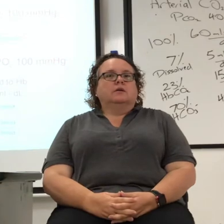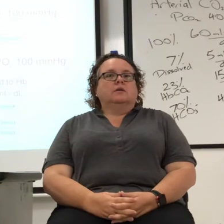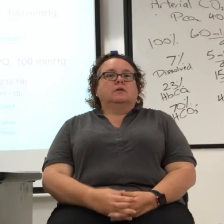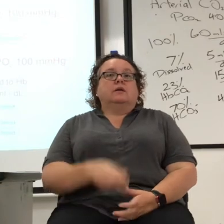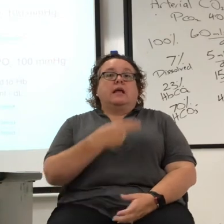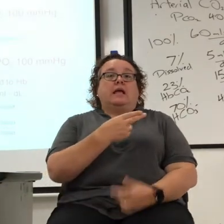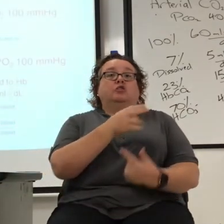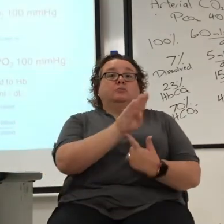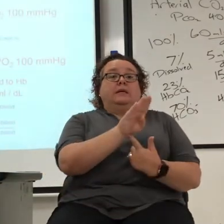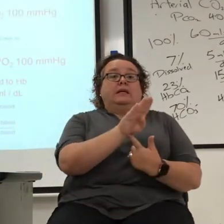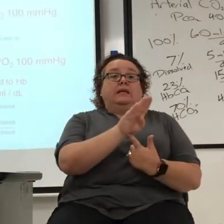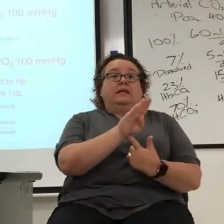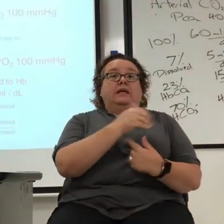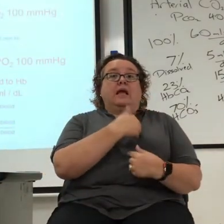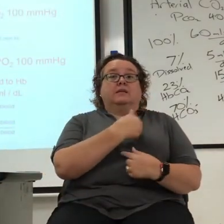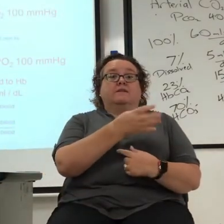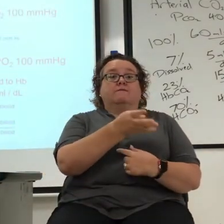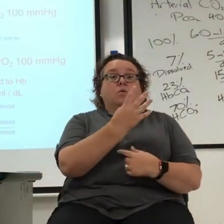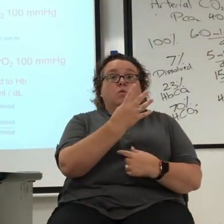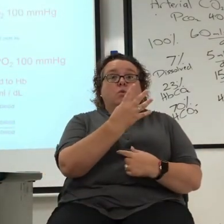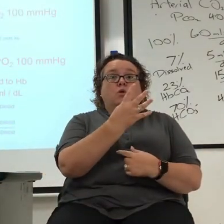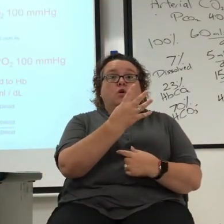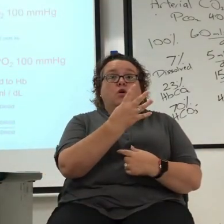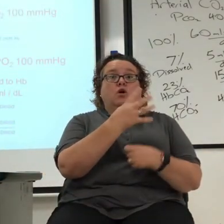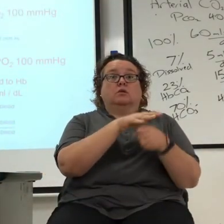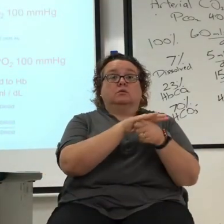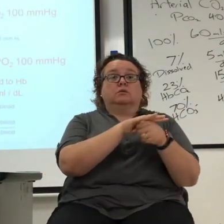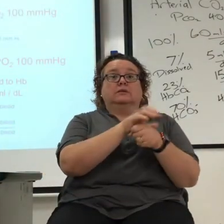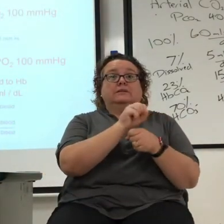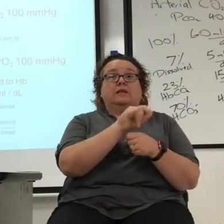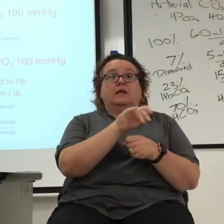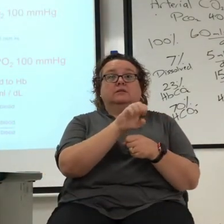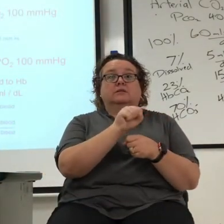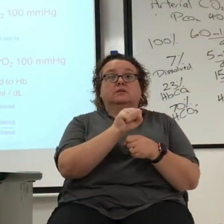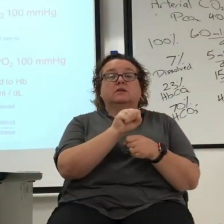HB has four sites,